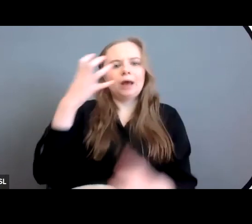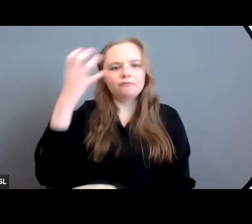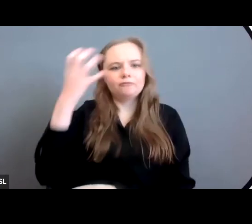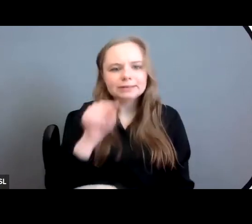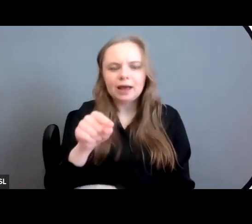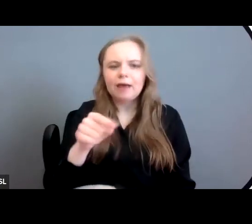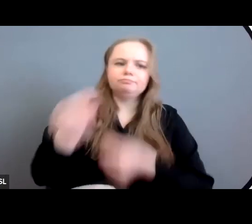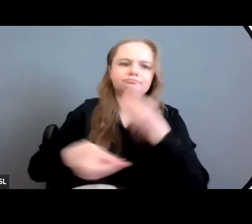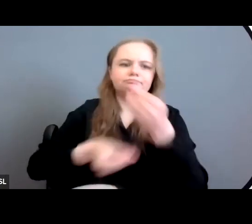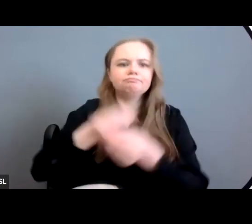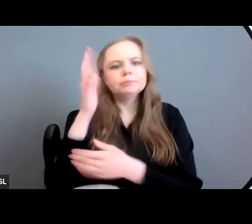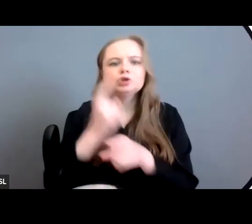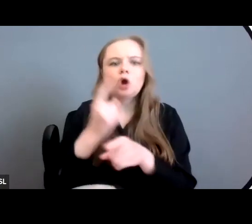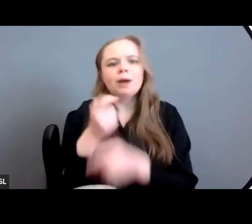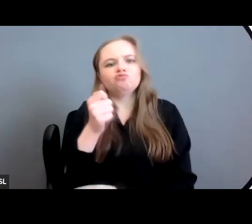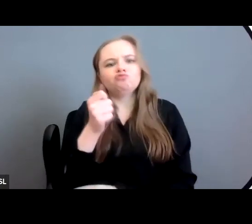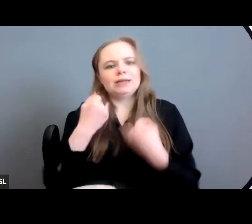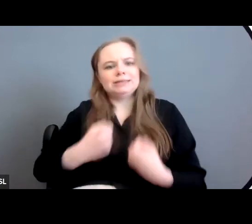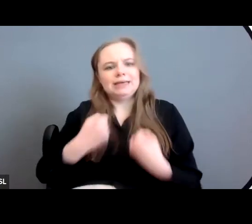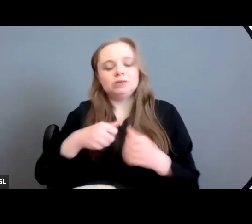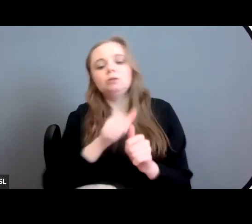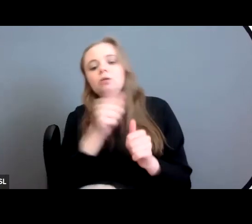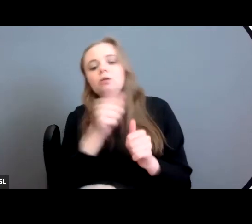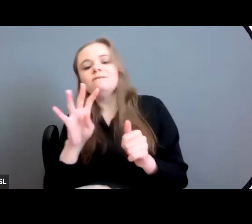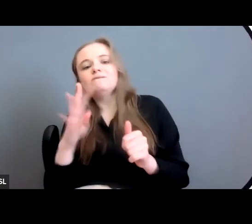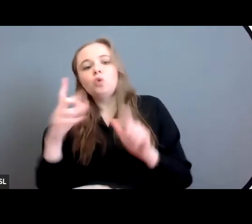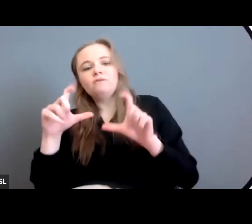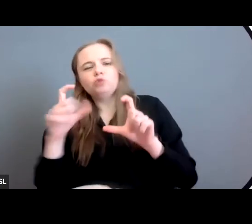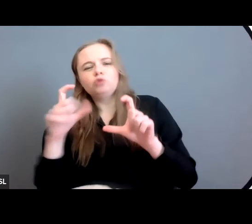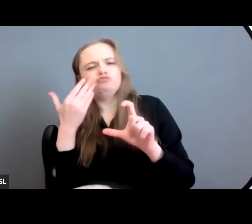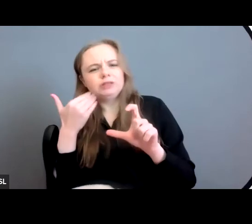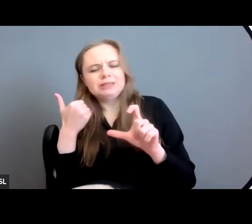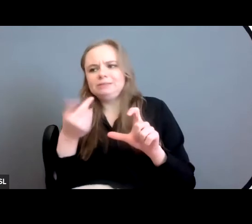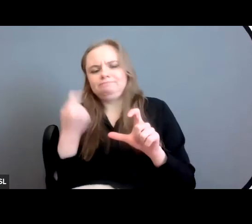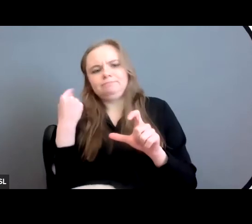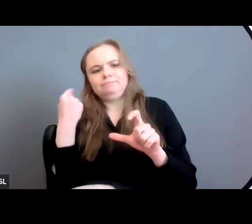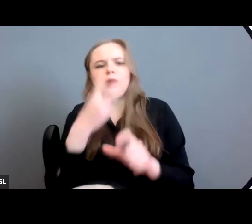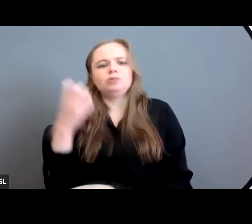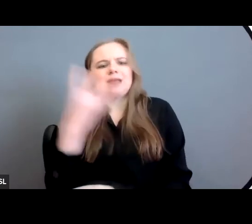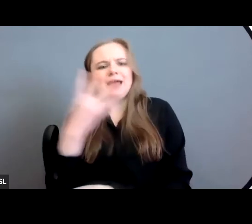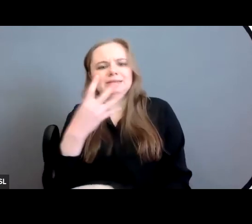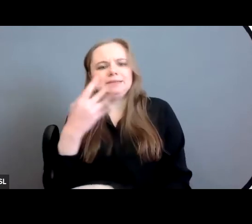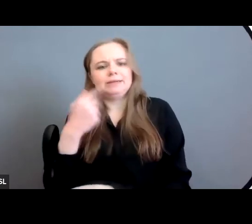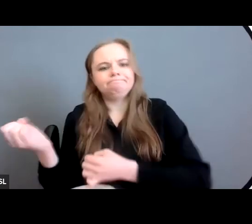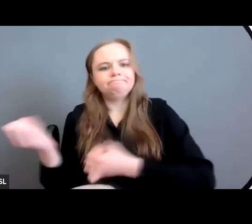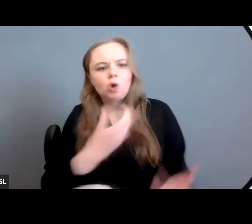photo is a little bit more recent. It's from 2019, where I was in hospital for another